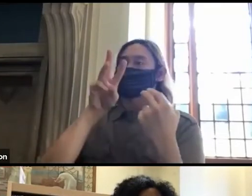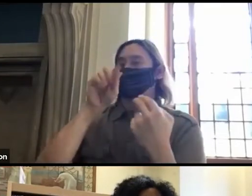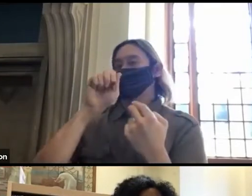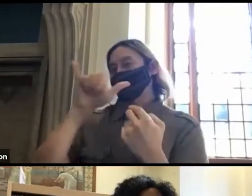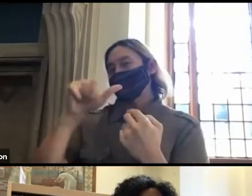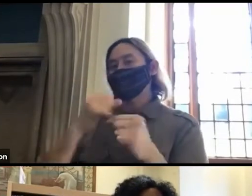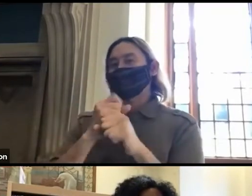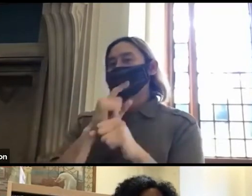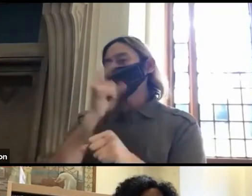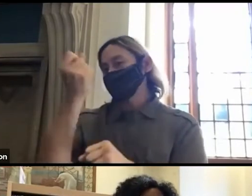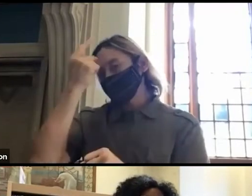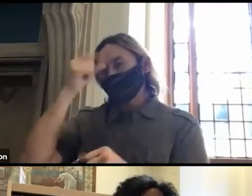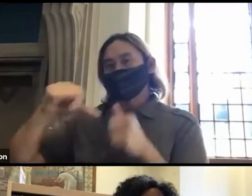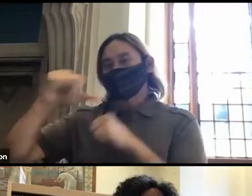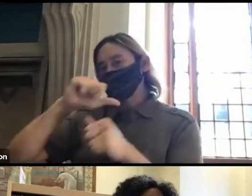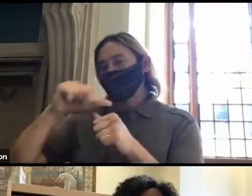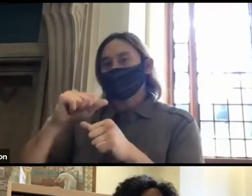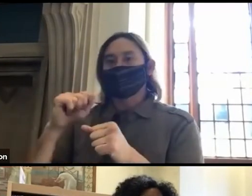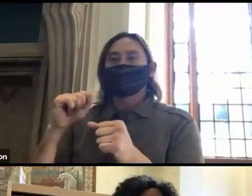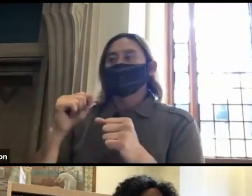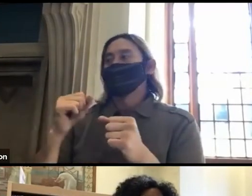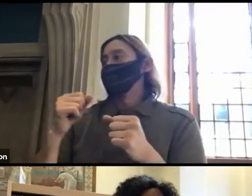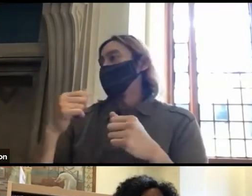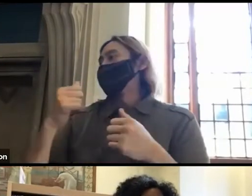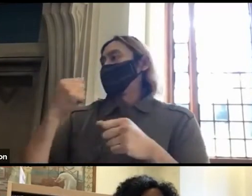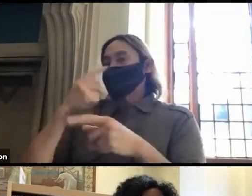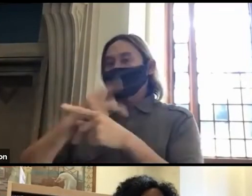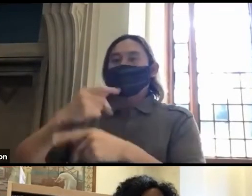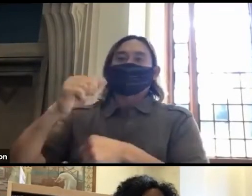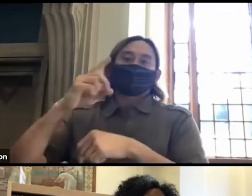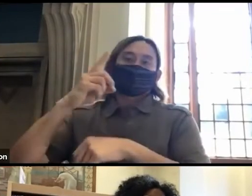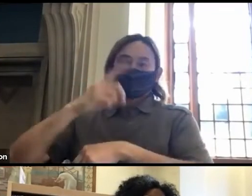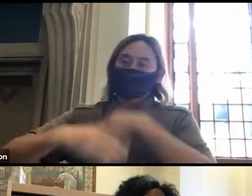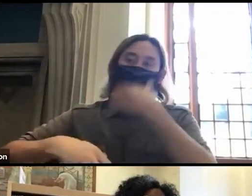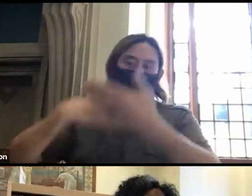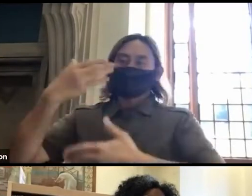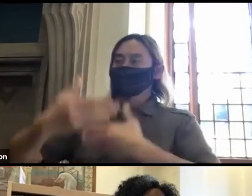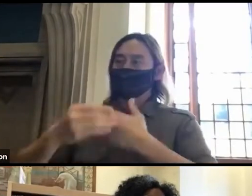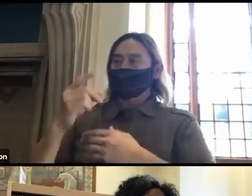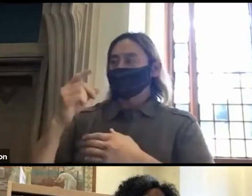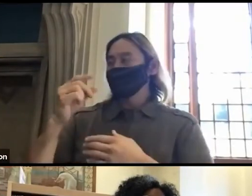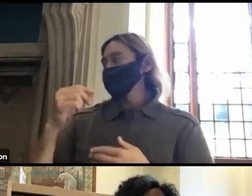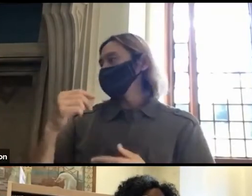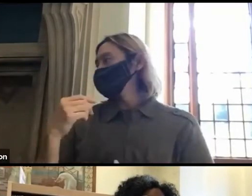if we don't understand something, communication is a two-way street, so we will have to figure it out.